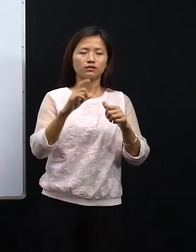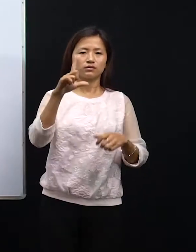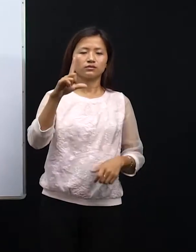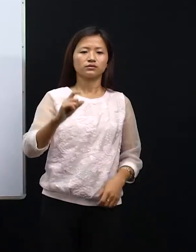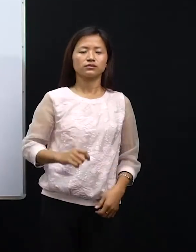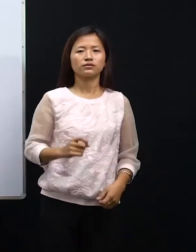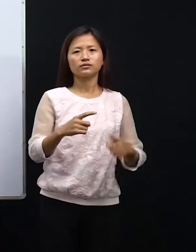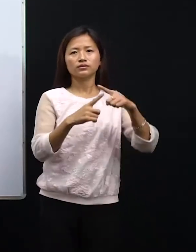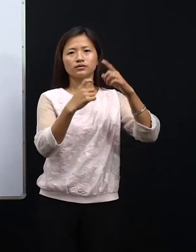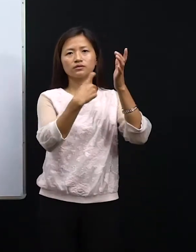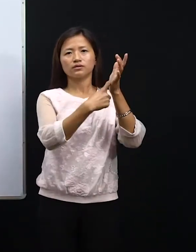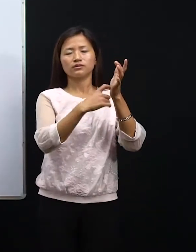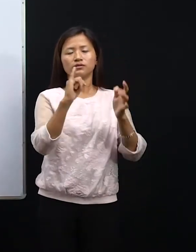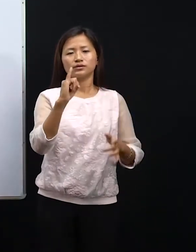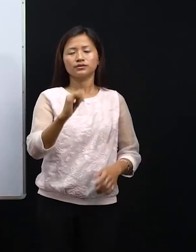trinomial.